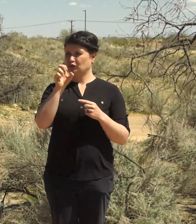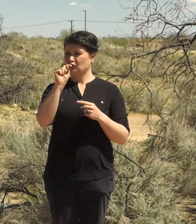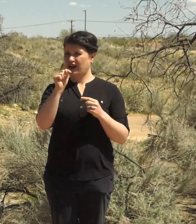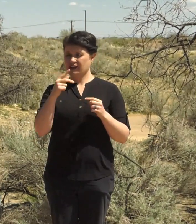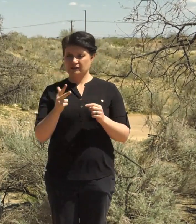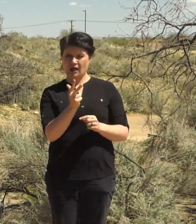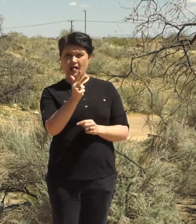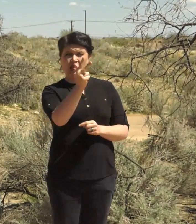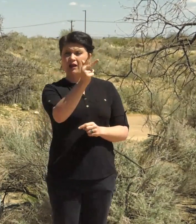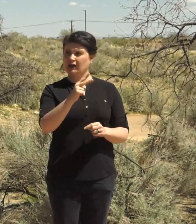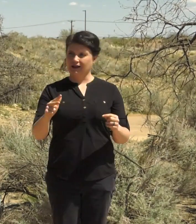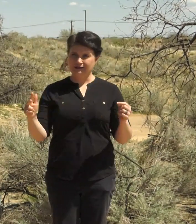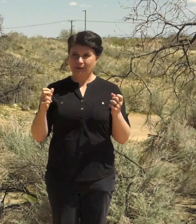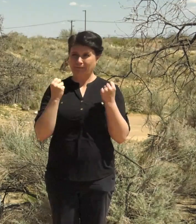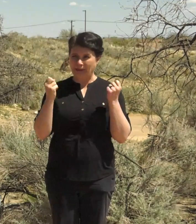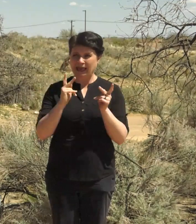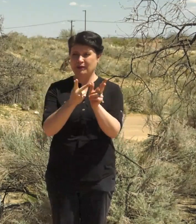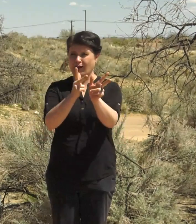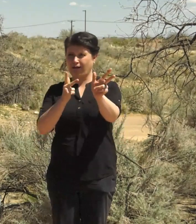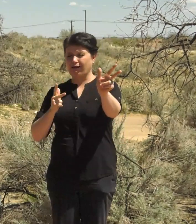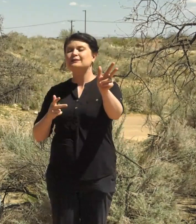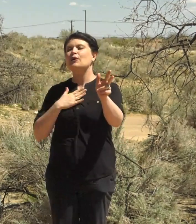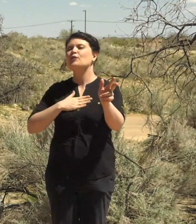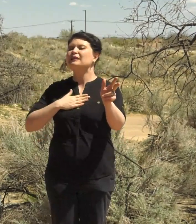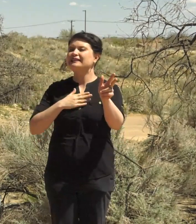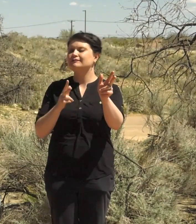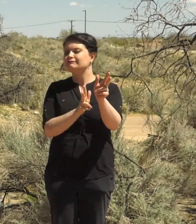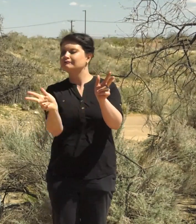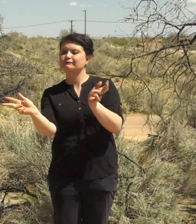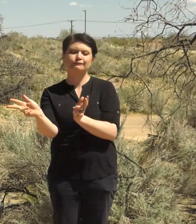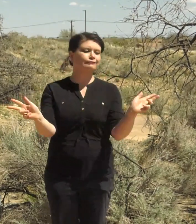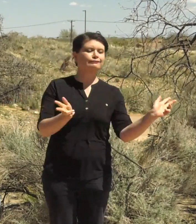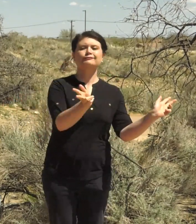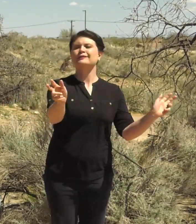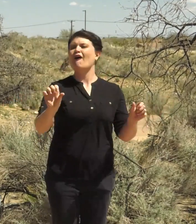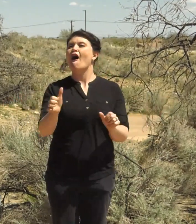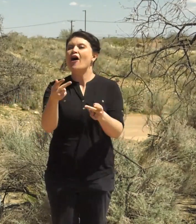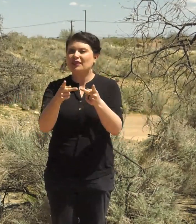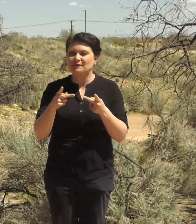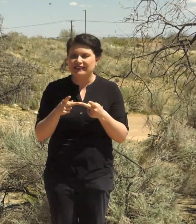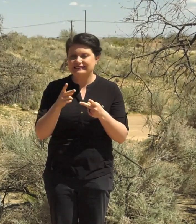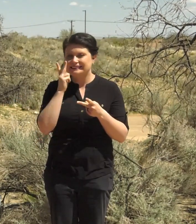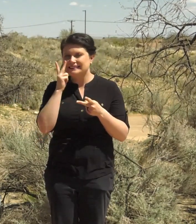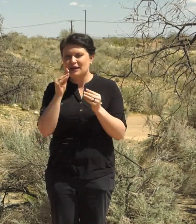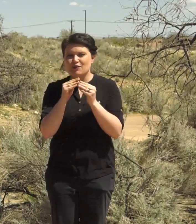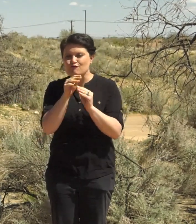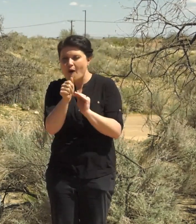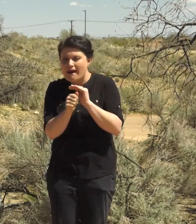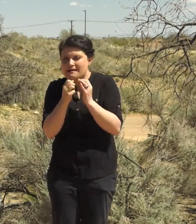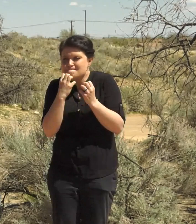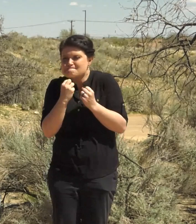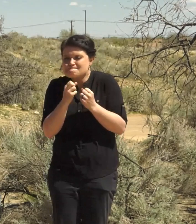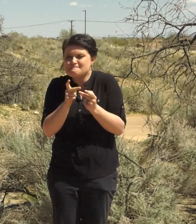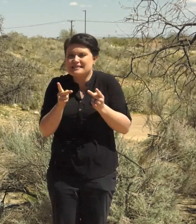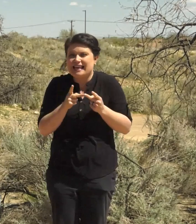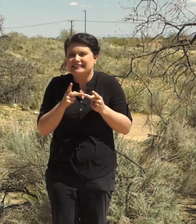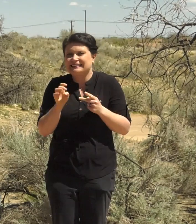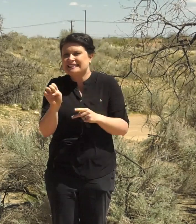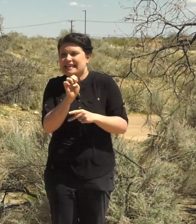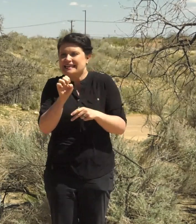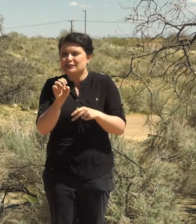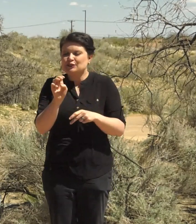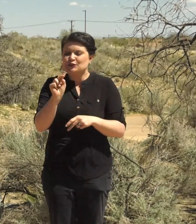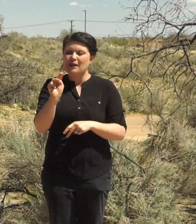want to emphasize for folks to really spread out as best you can and enjoy all the different hidden treasures all over the East Mountains in central New